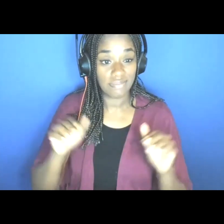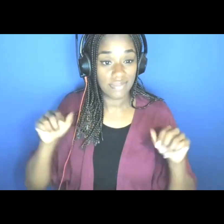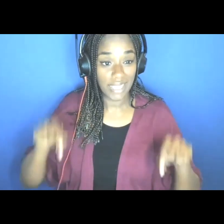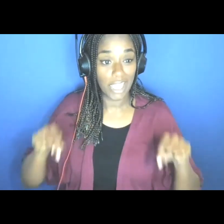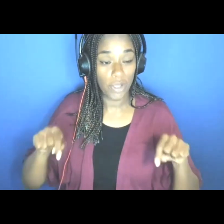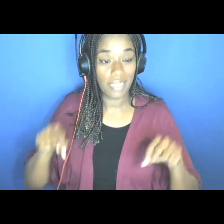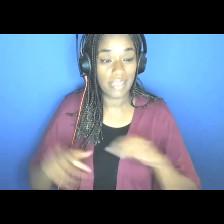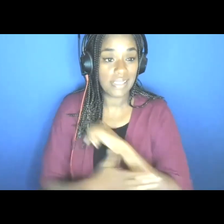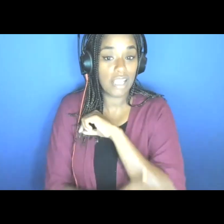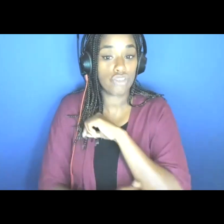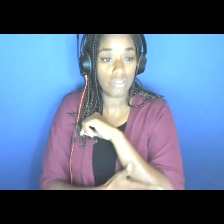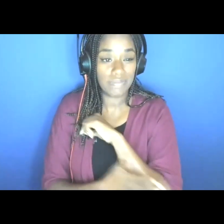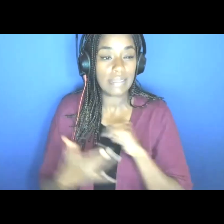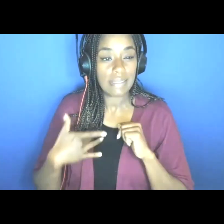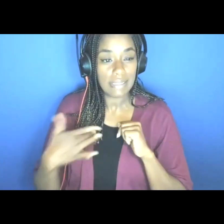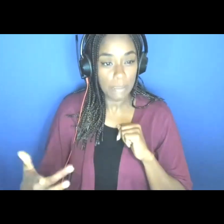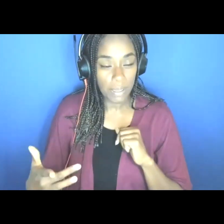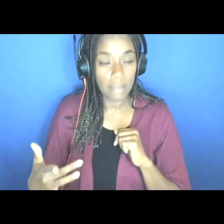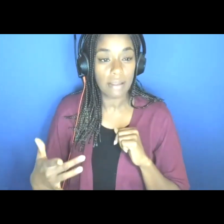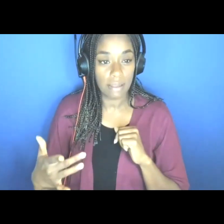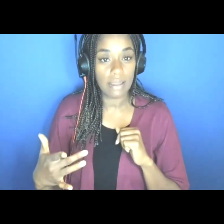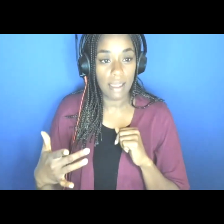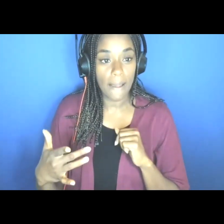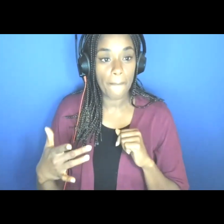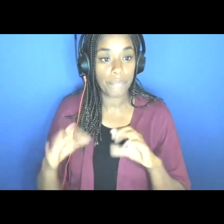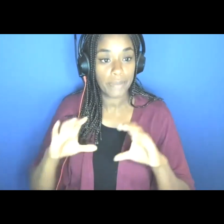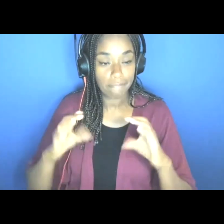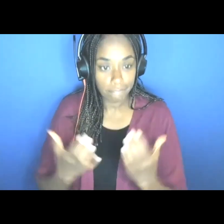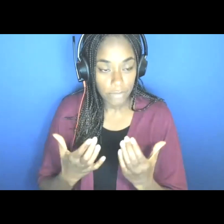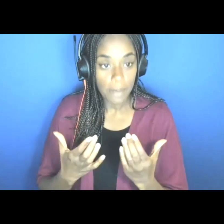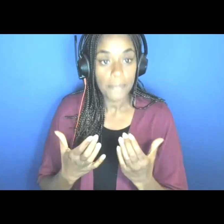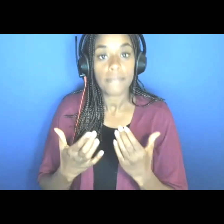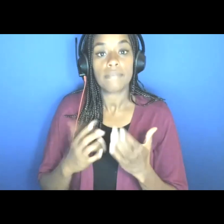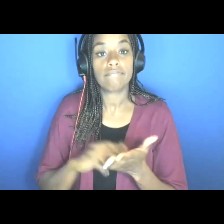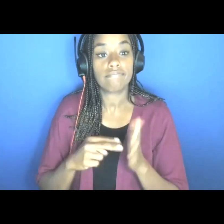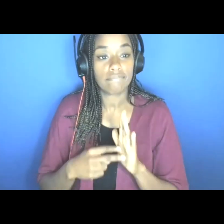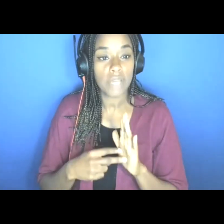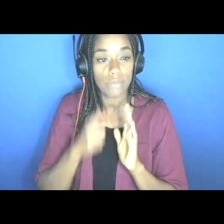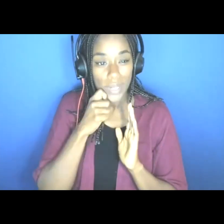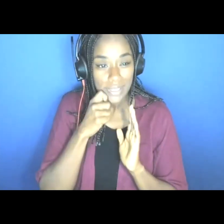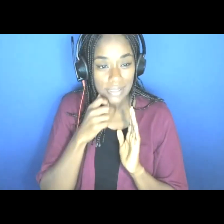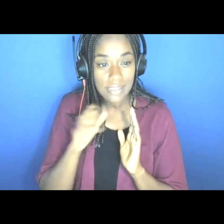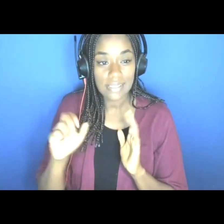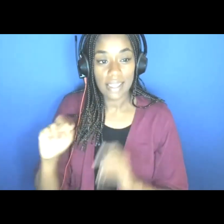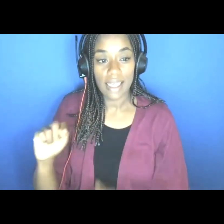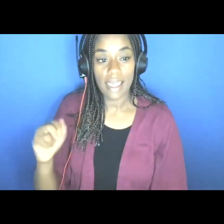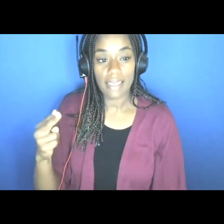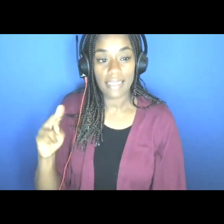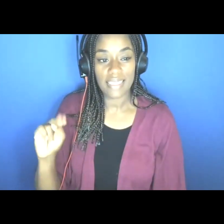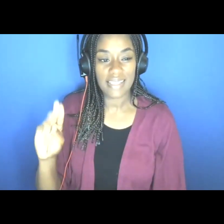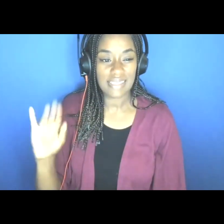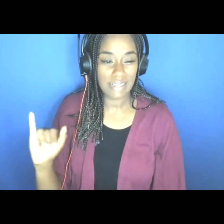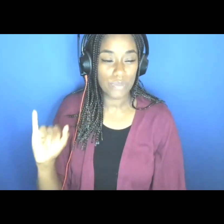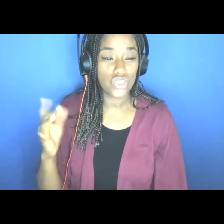importantly, these have been populations defined by race, ethnicity, which often has a very strong